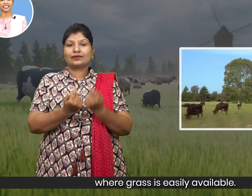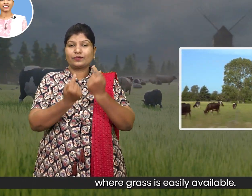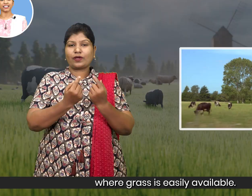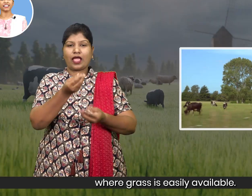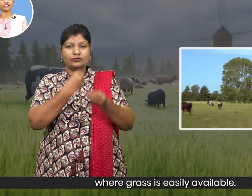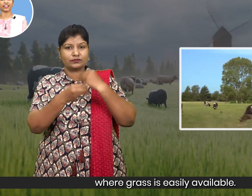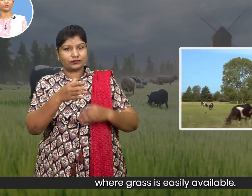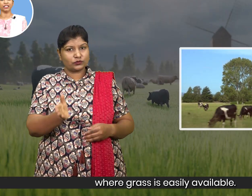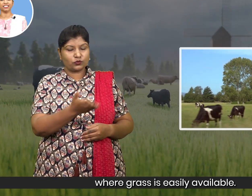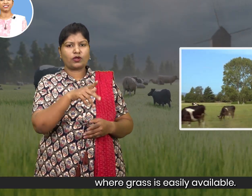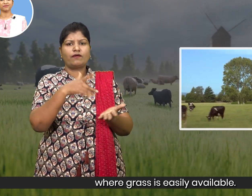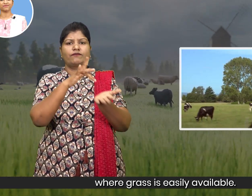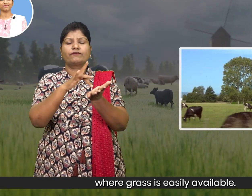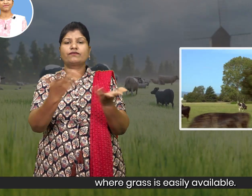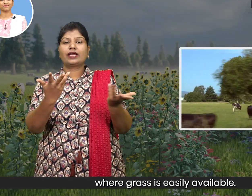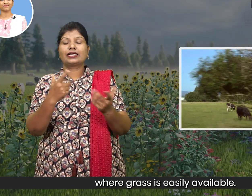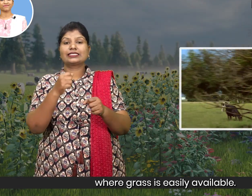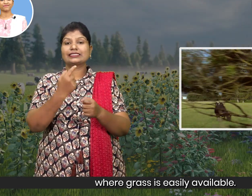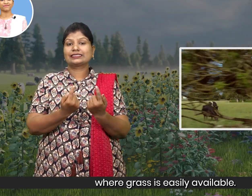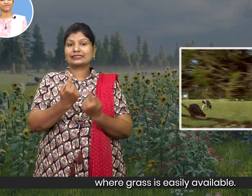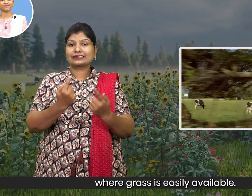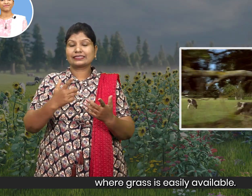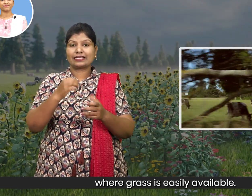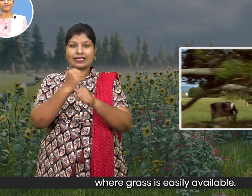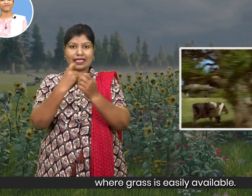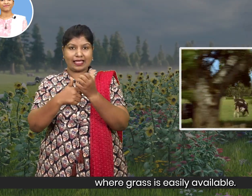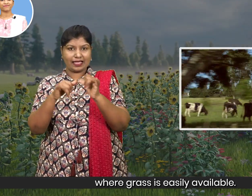is easily available.